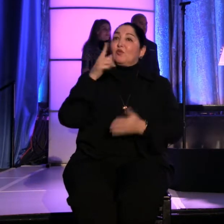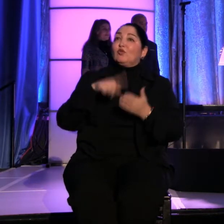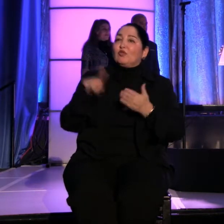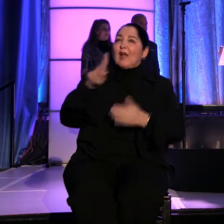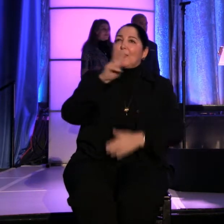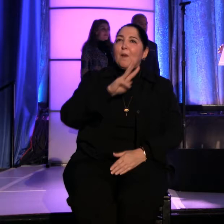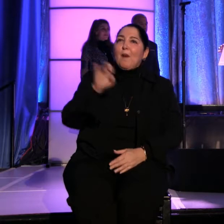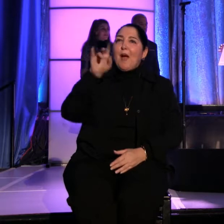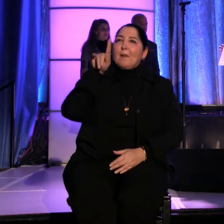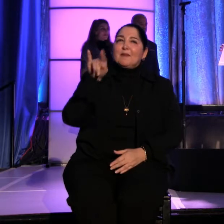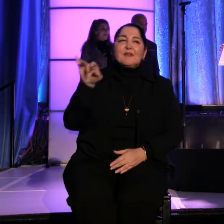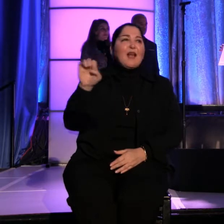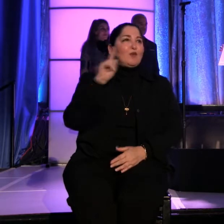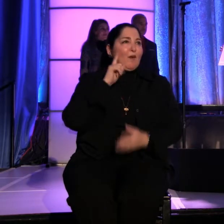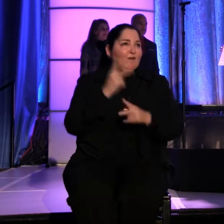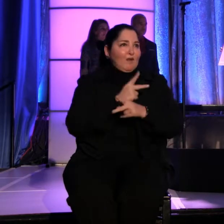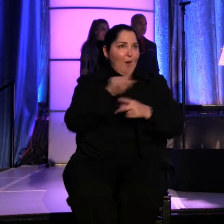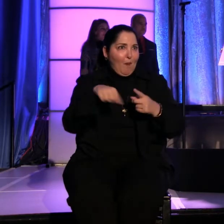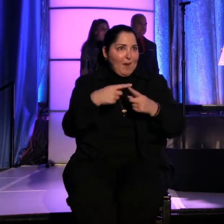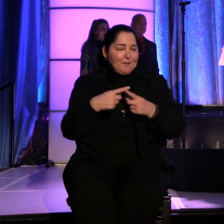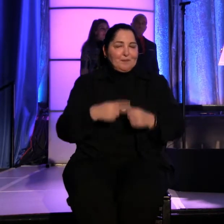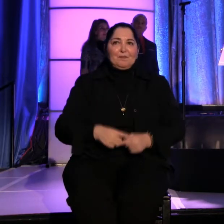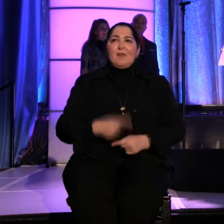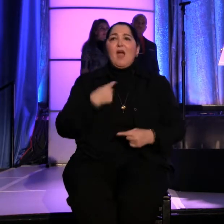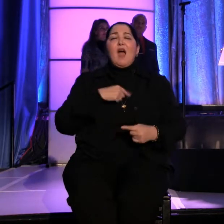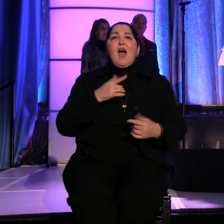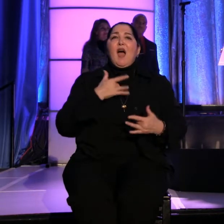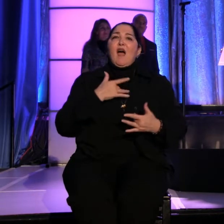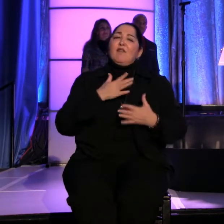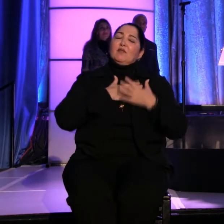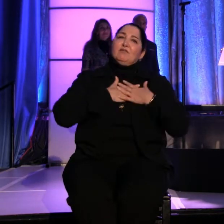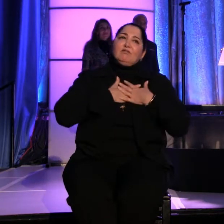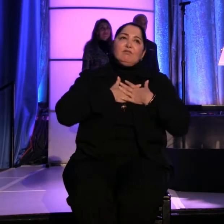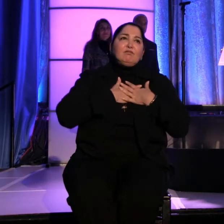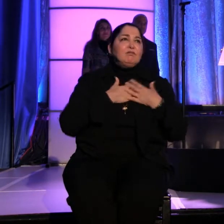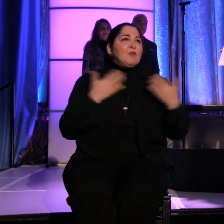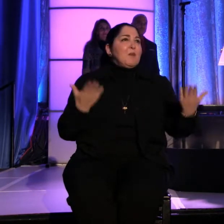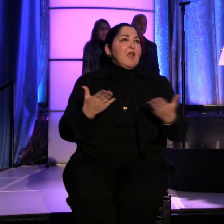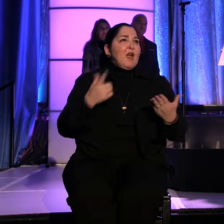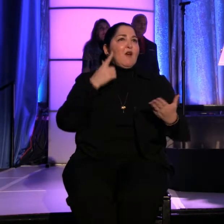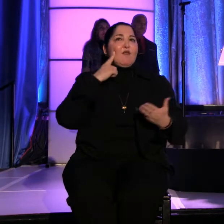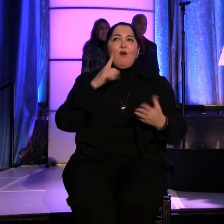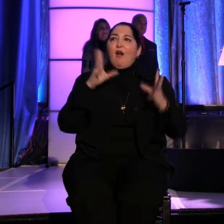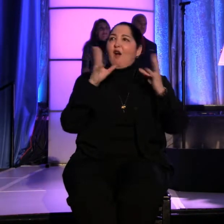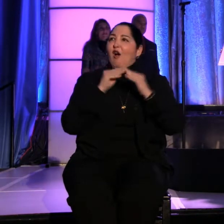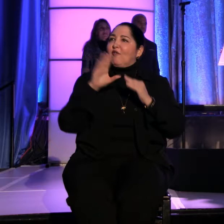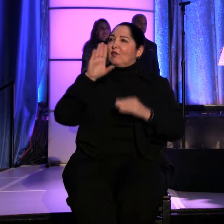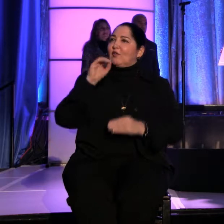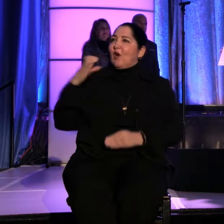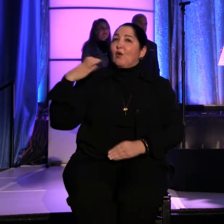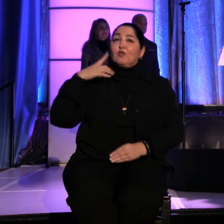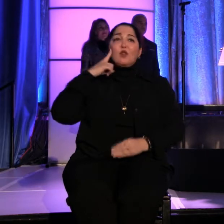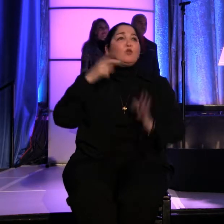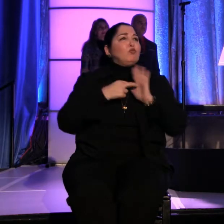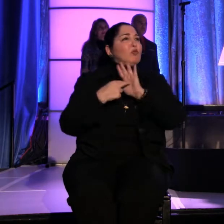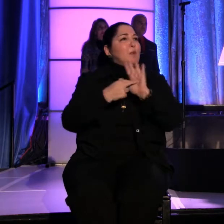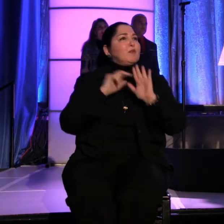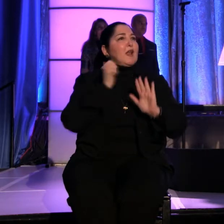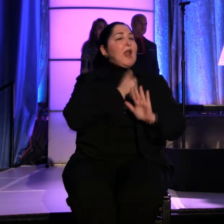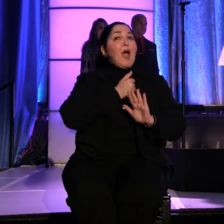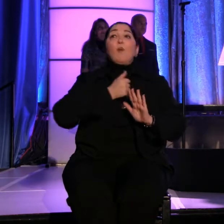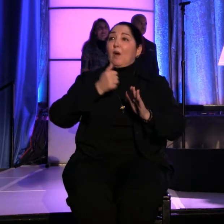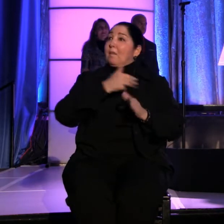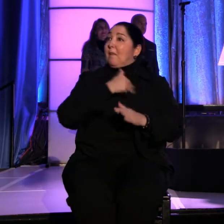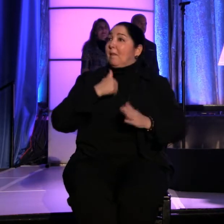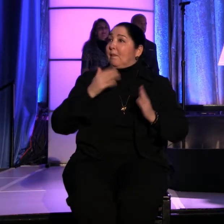It's deeply meaningful for me to be here in the role of conference co-chair, representing our presenter members. I